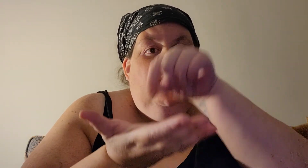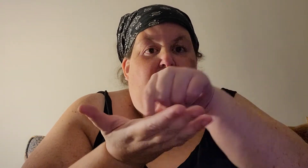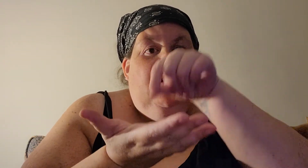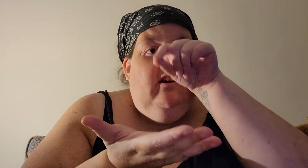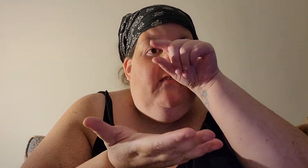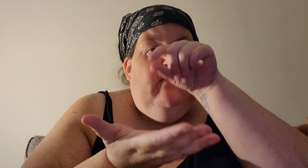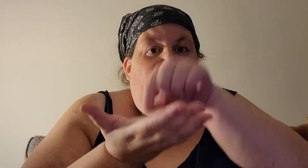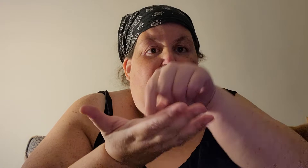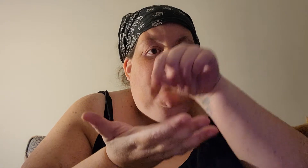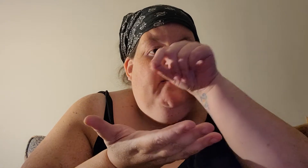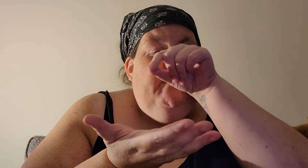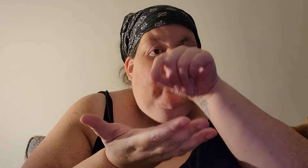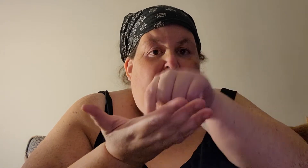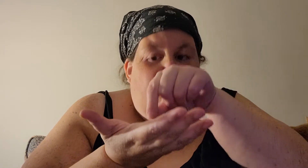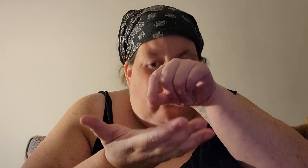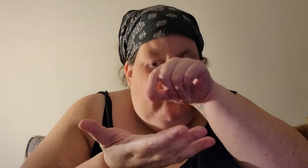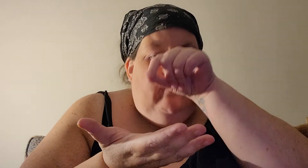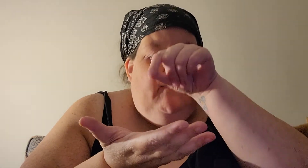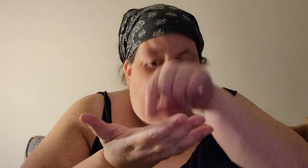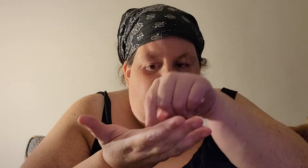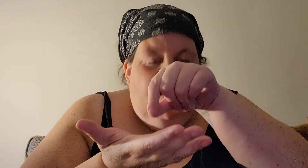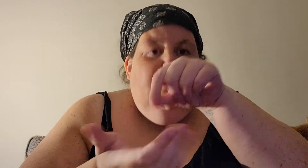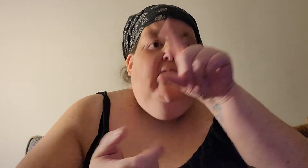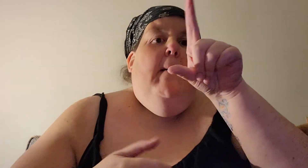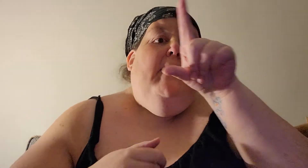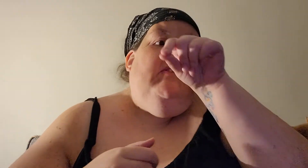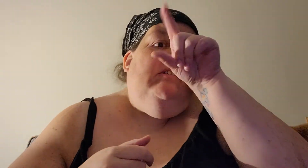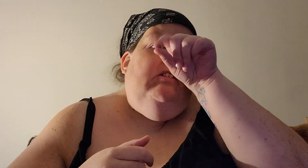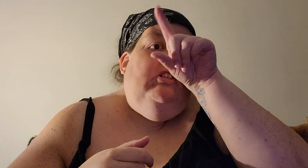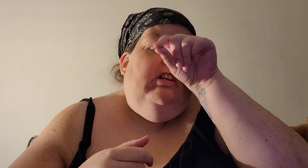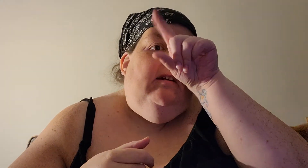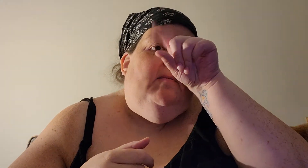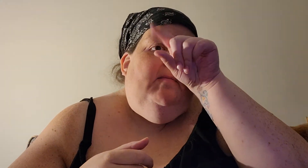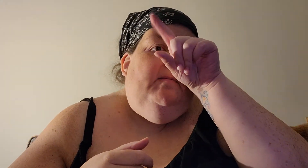like your feeding, how they feed, but this is chicken.